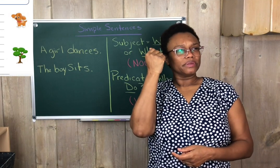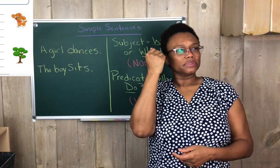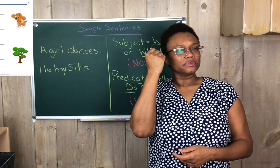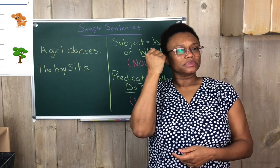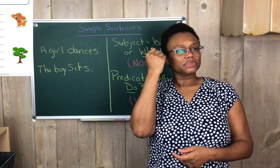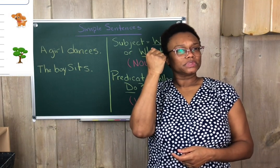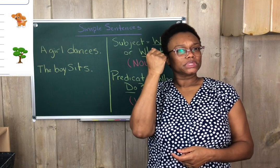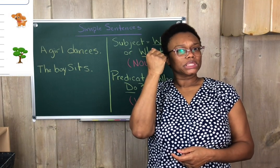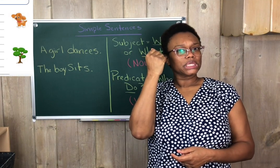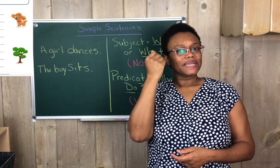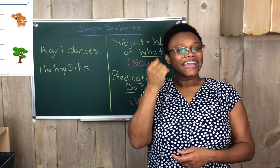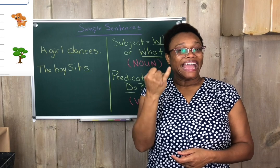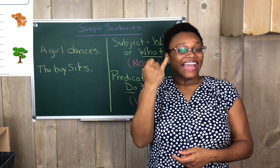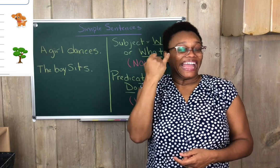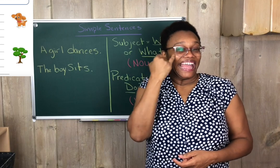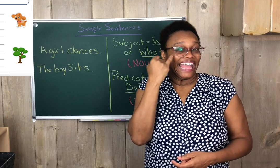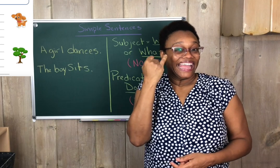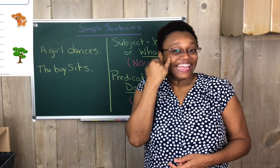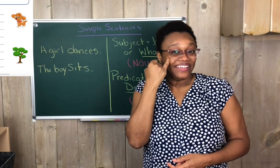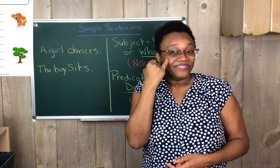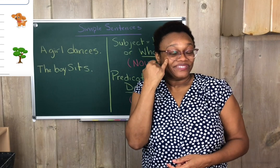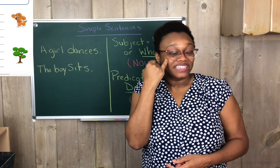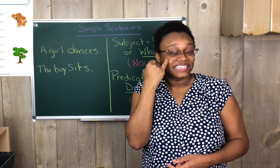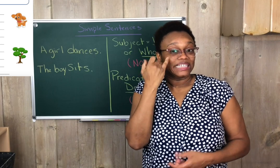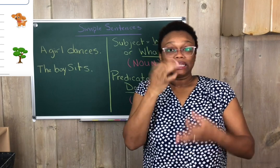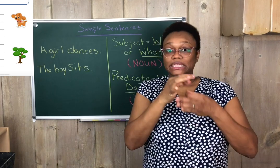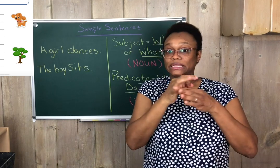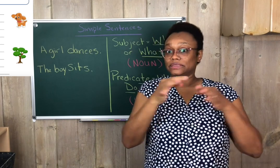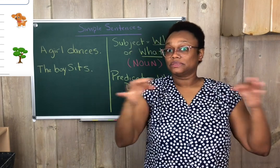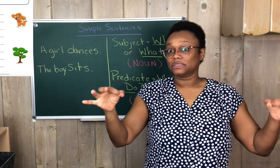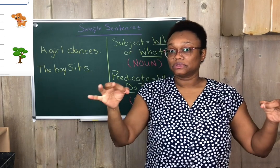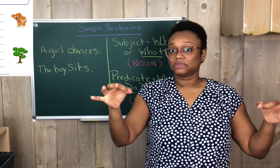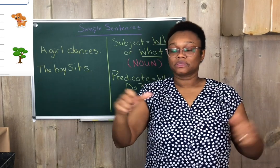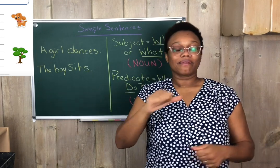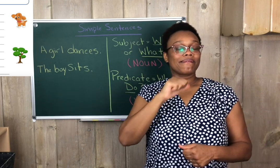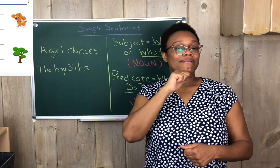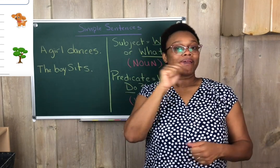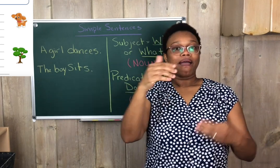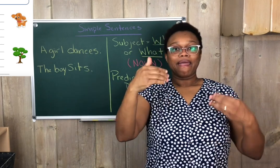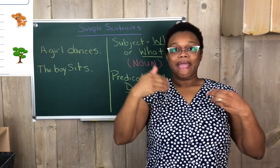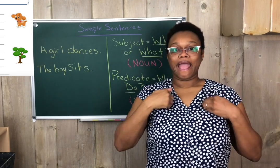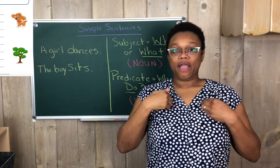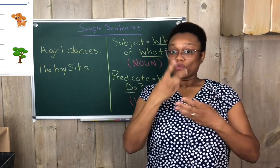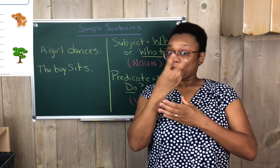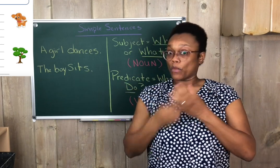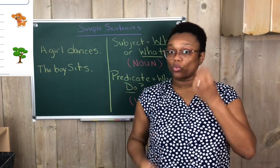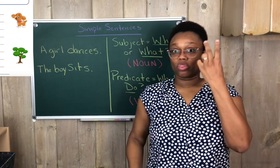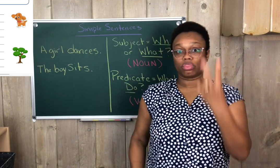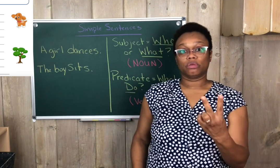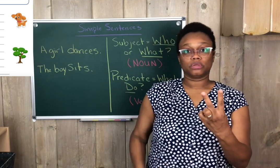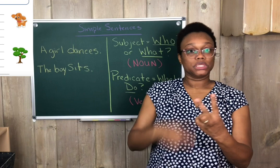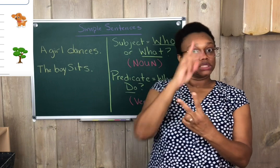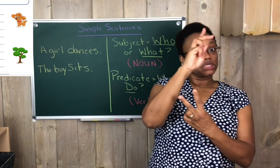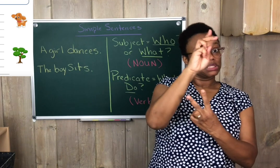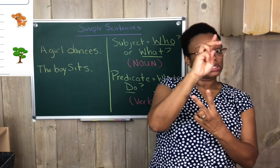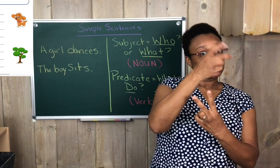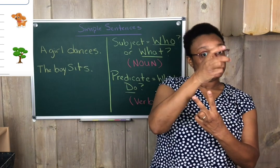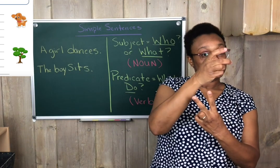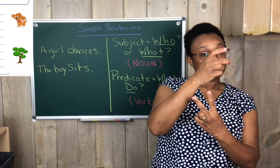And I want you to think about, is each phrase a sentence or not a sentence? If it